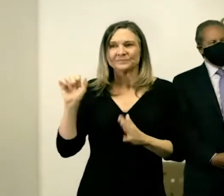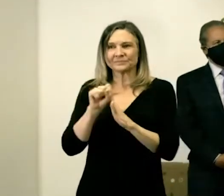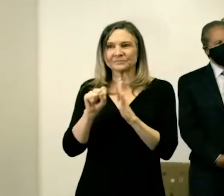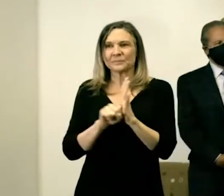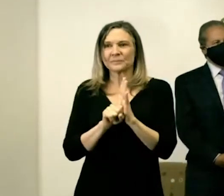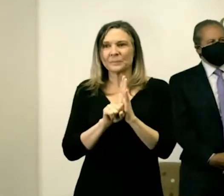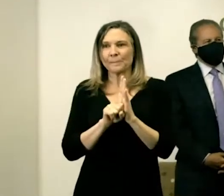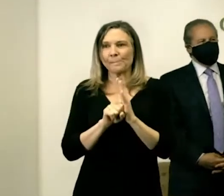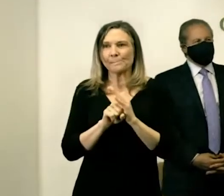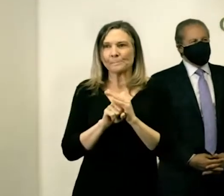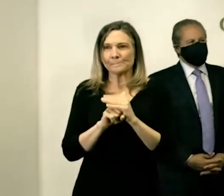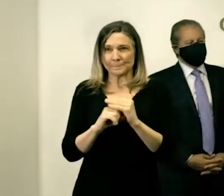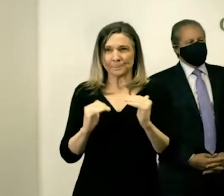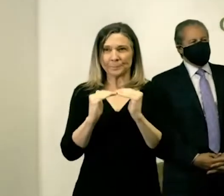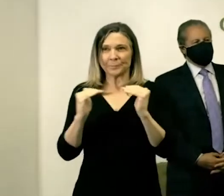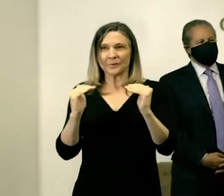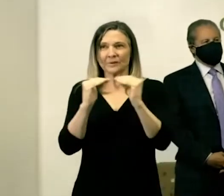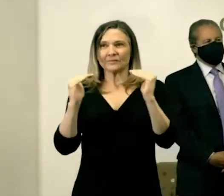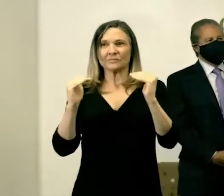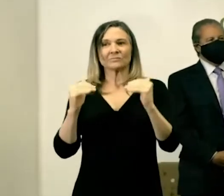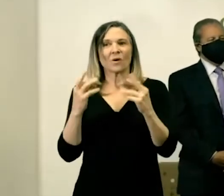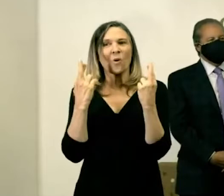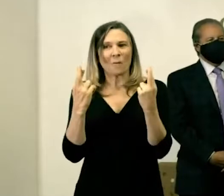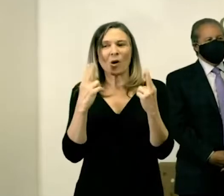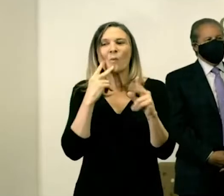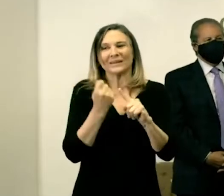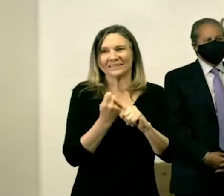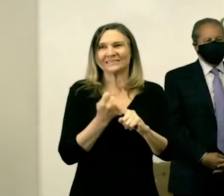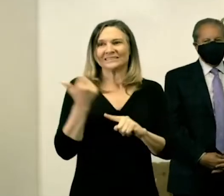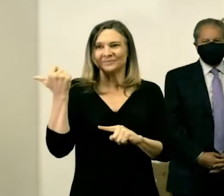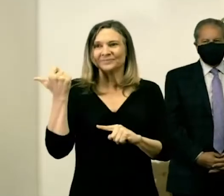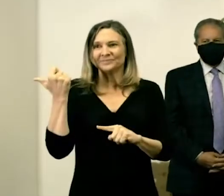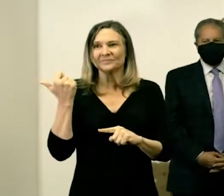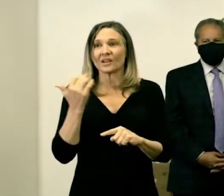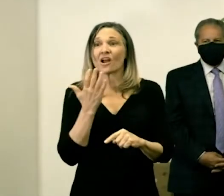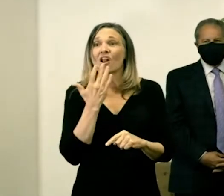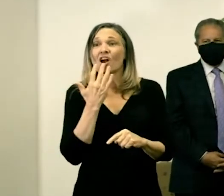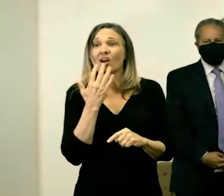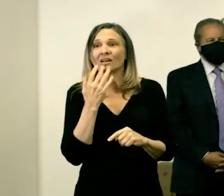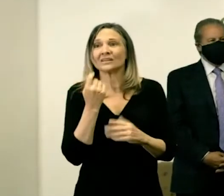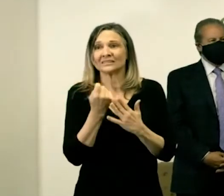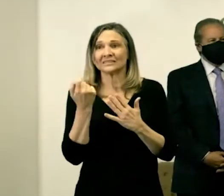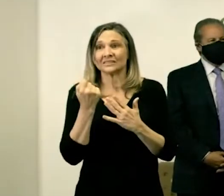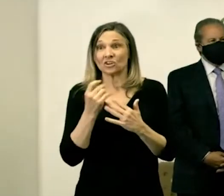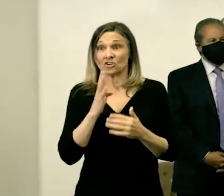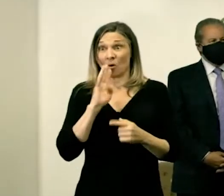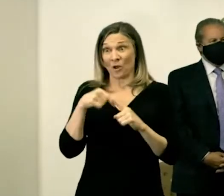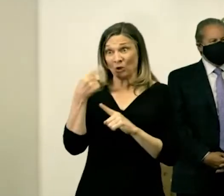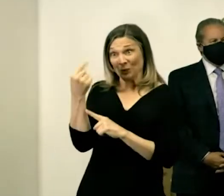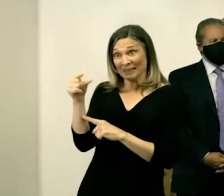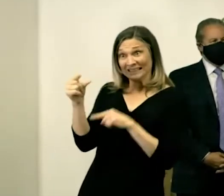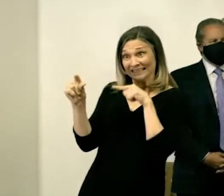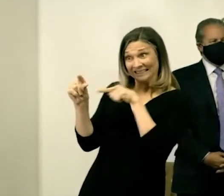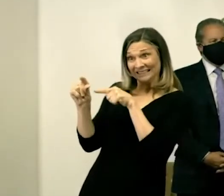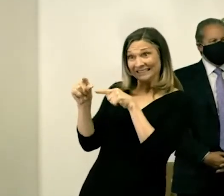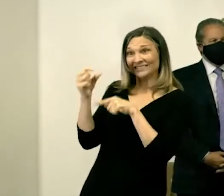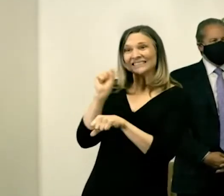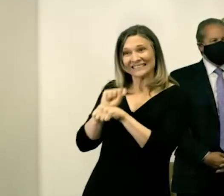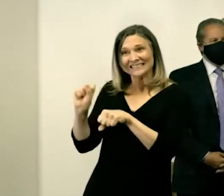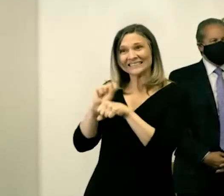eliminate these 4 colors, get to a new tier, this green tier. We've been talking about that for the last 3 weeks. We're working on what that looks